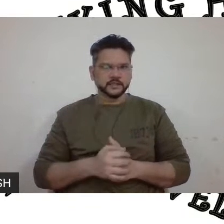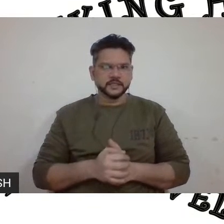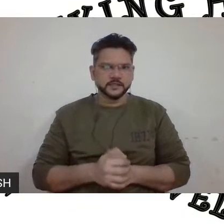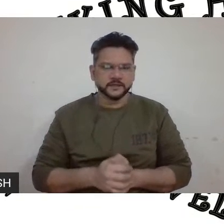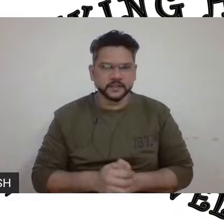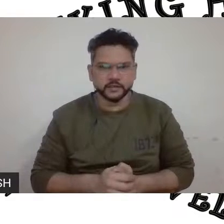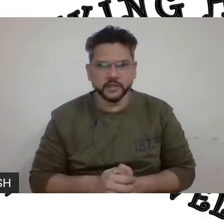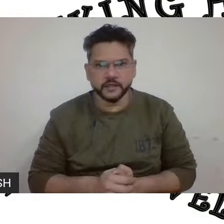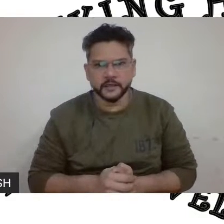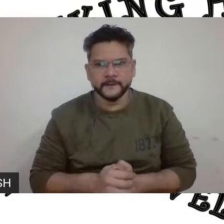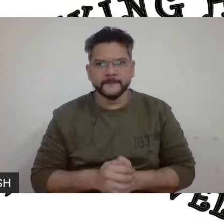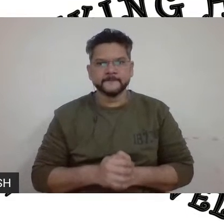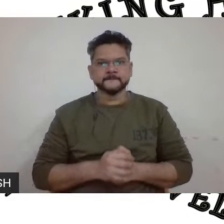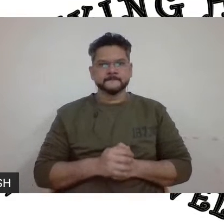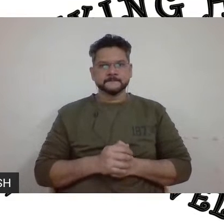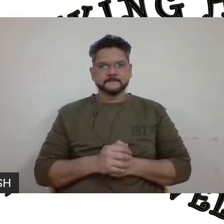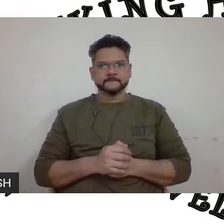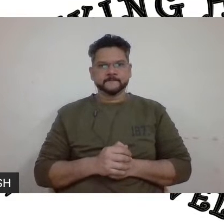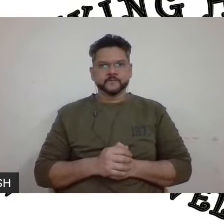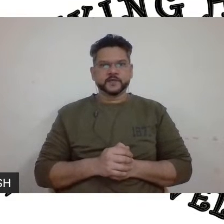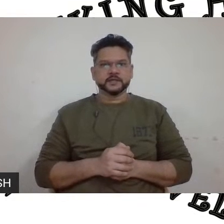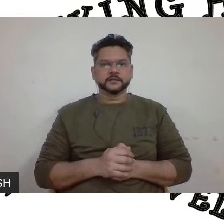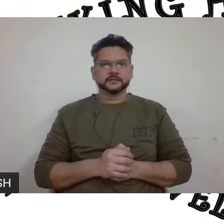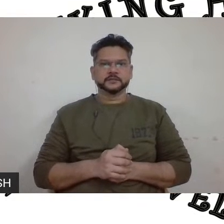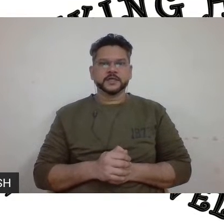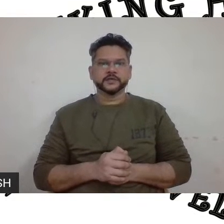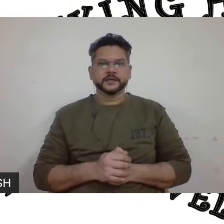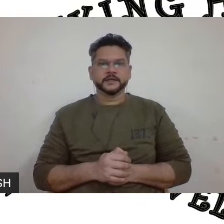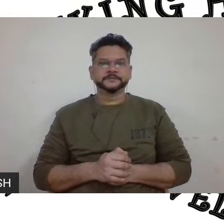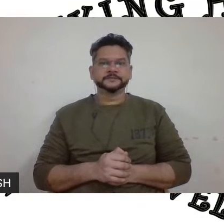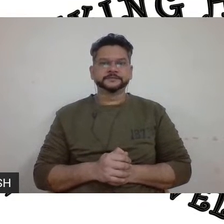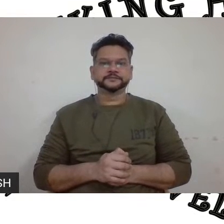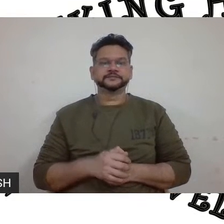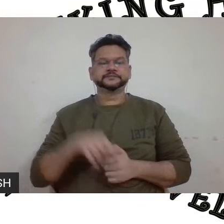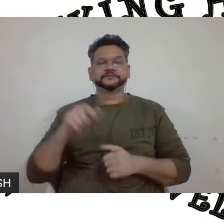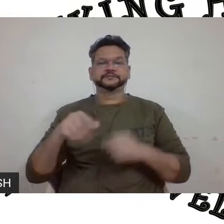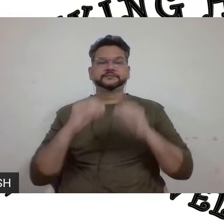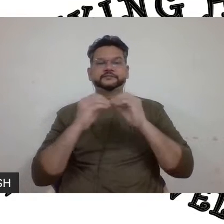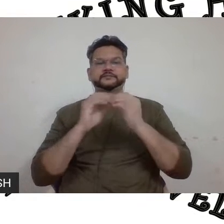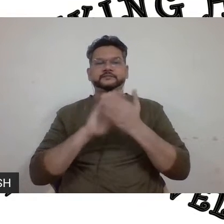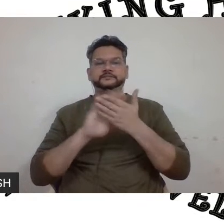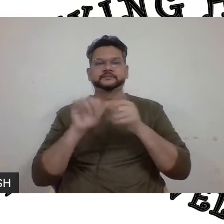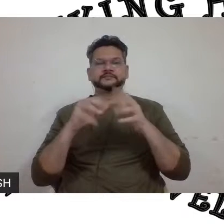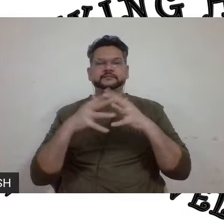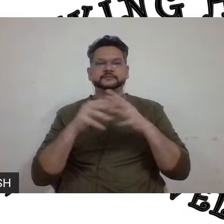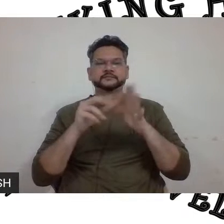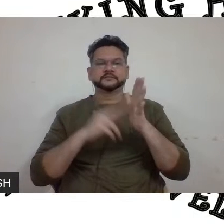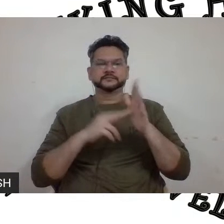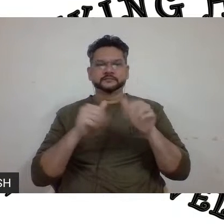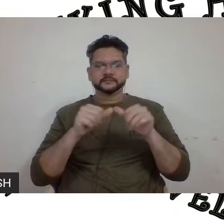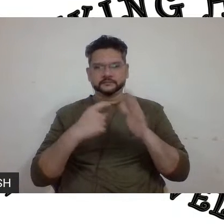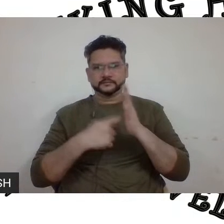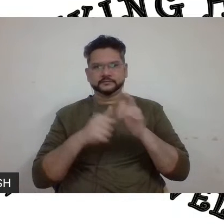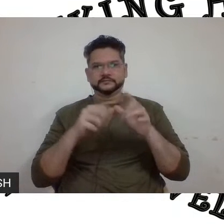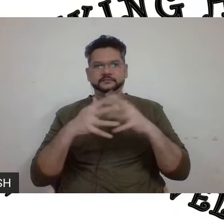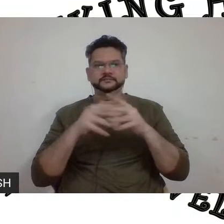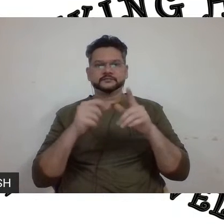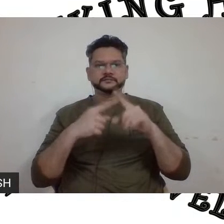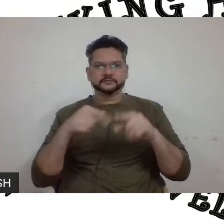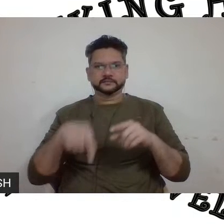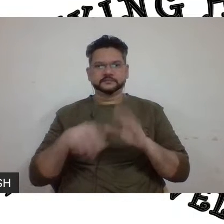Yeah, yes, sir. You are. I Bhavna Rawat, Assistant Professor at Speaking Hand Welfare Foundation,